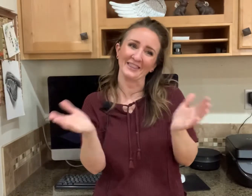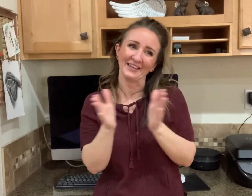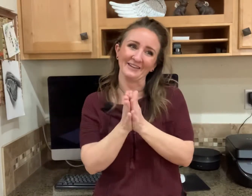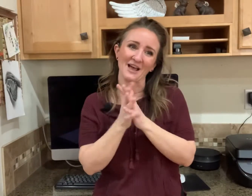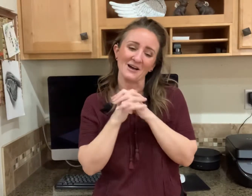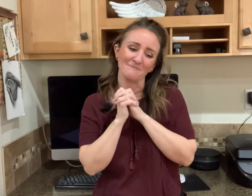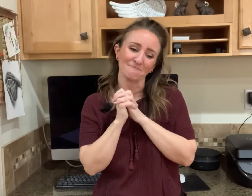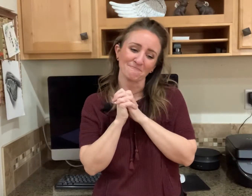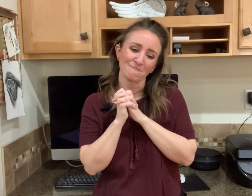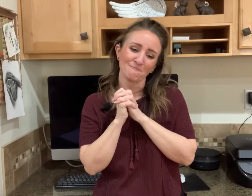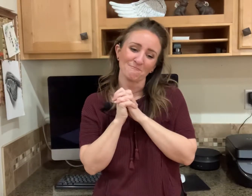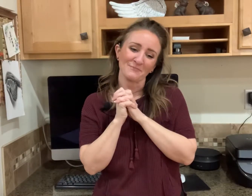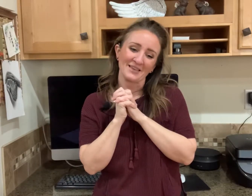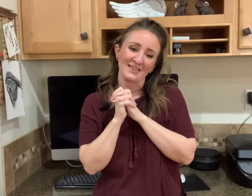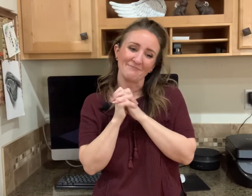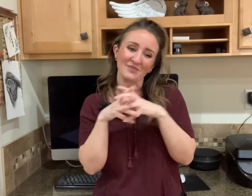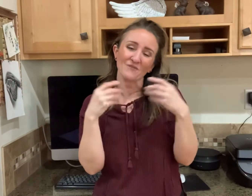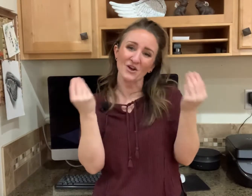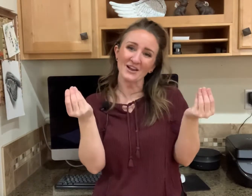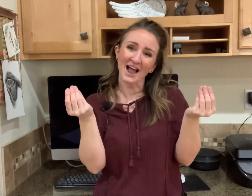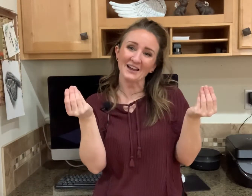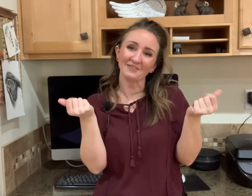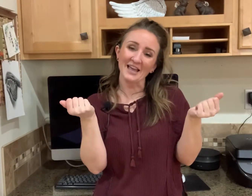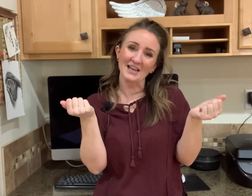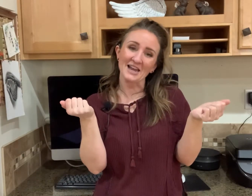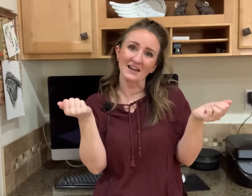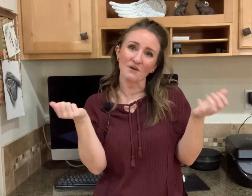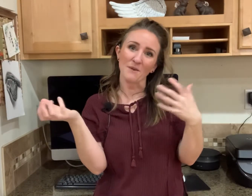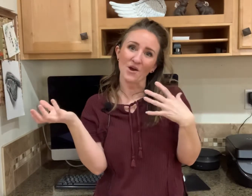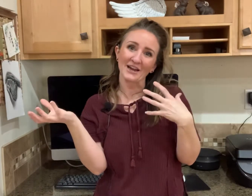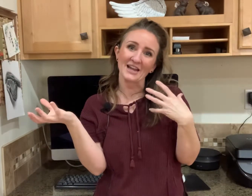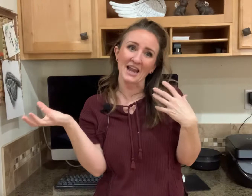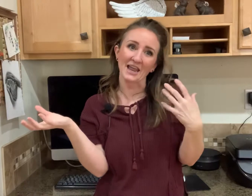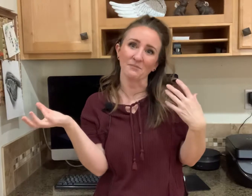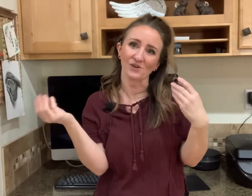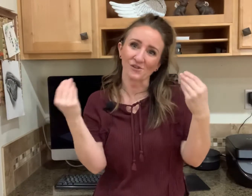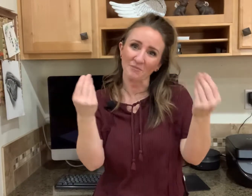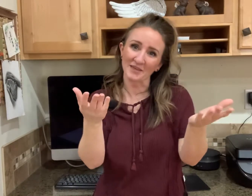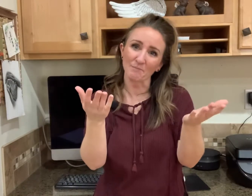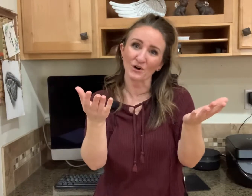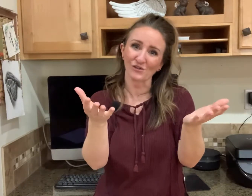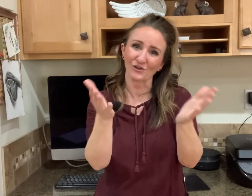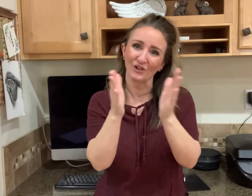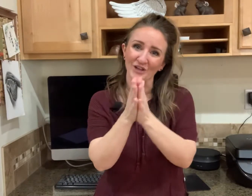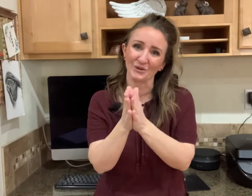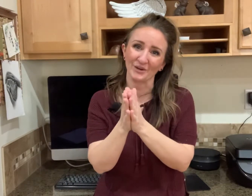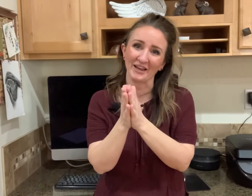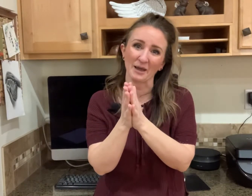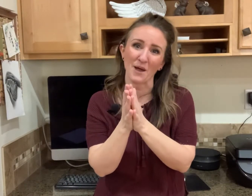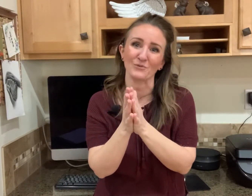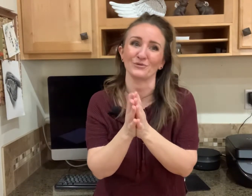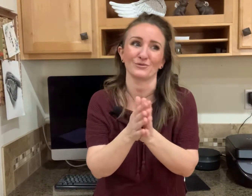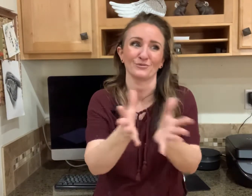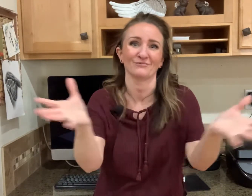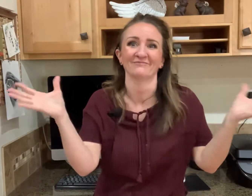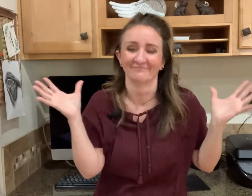and but they're very kind of like Native American names. There's something personal and unique about you.